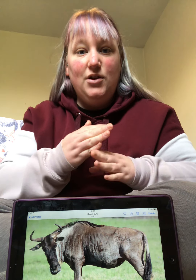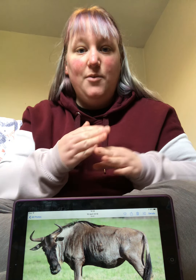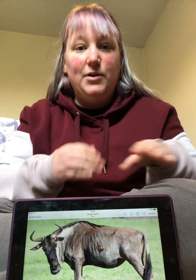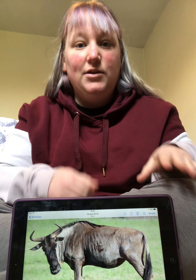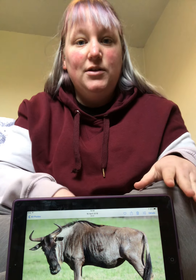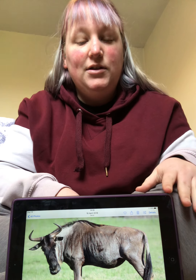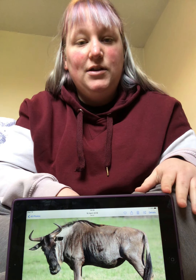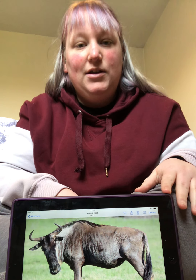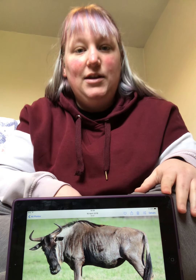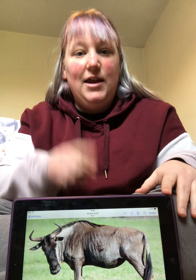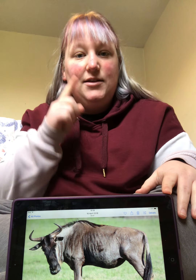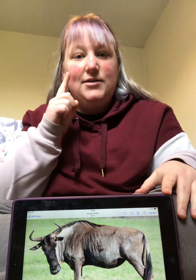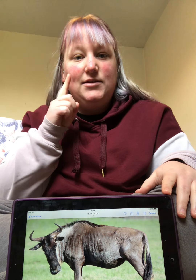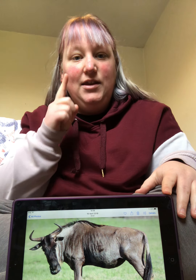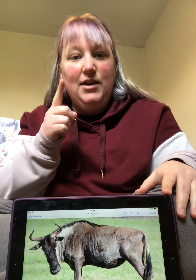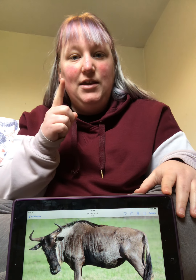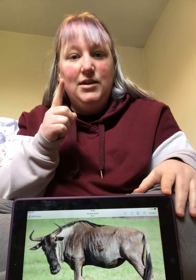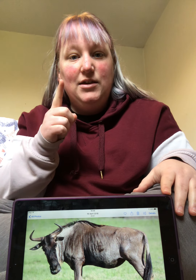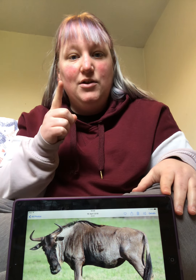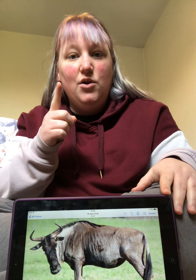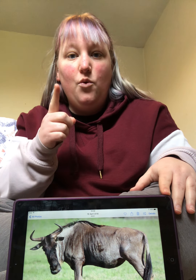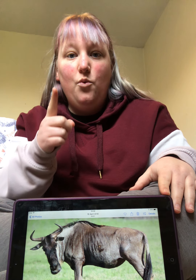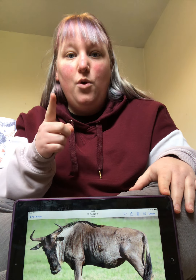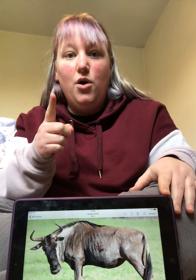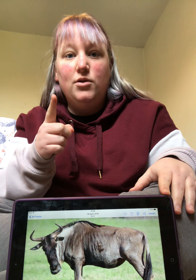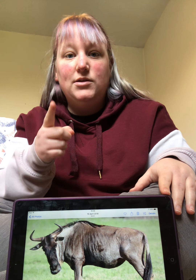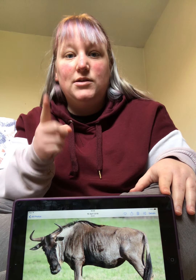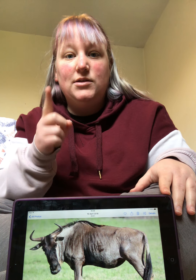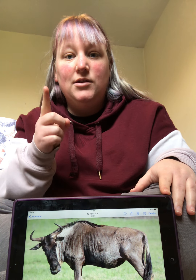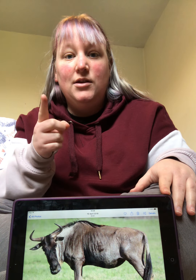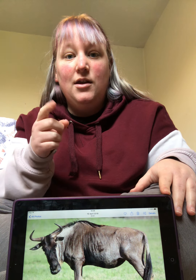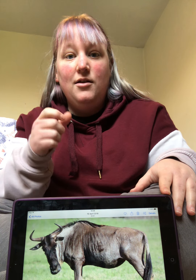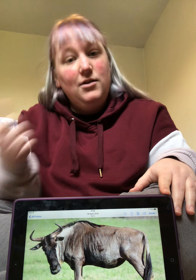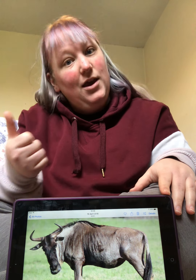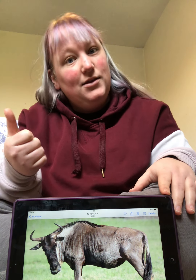job. Let's see what's next.